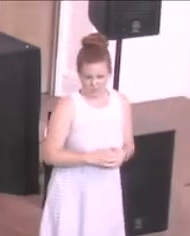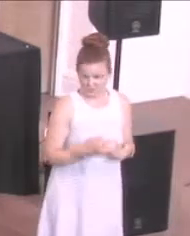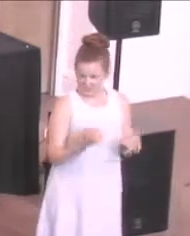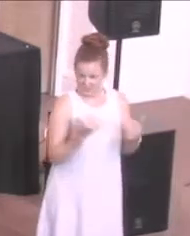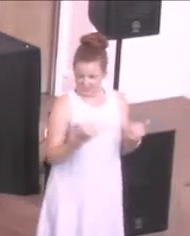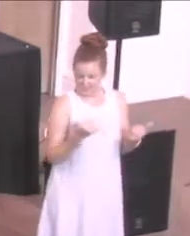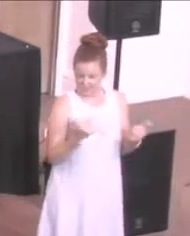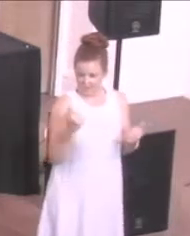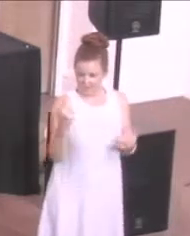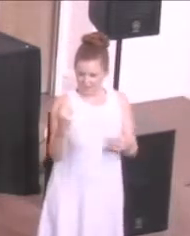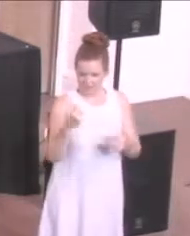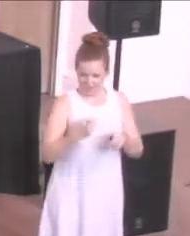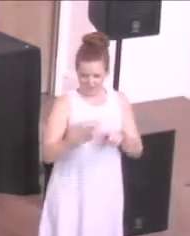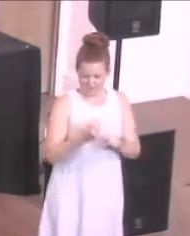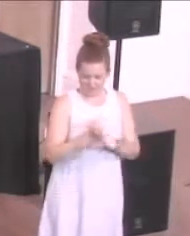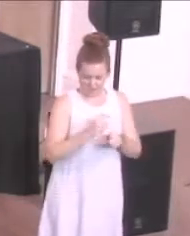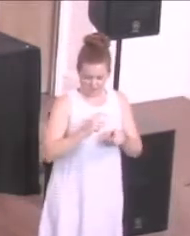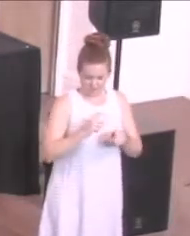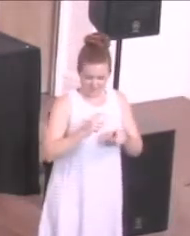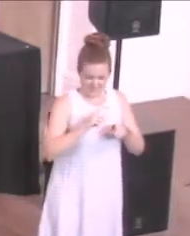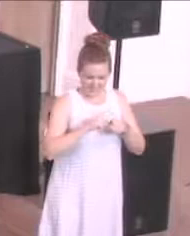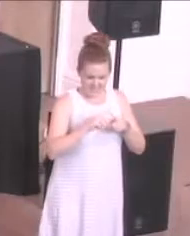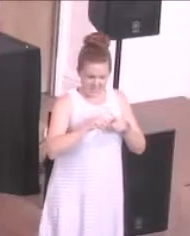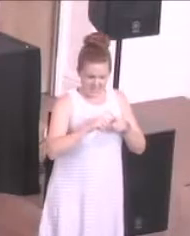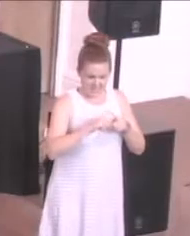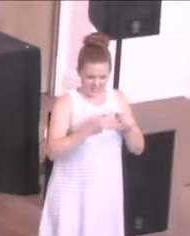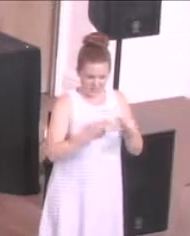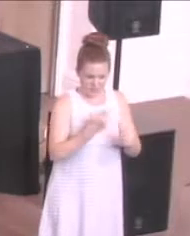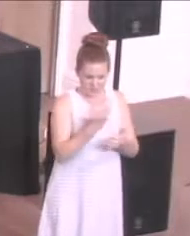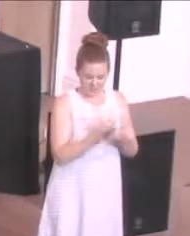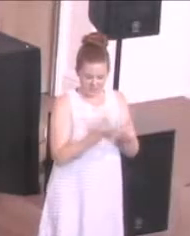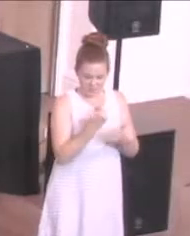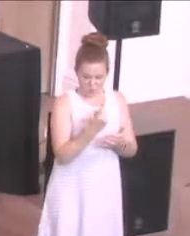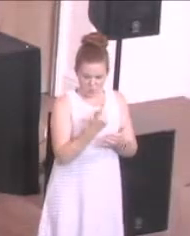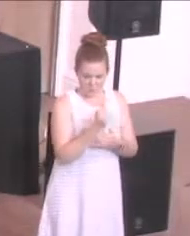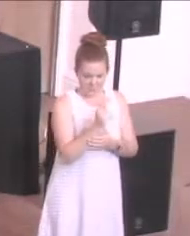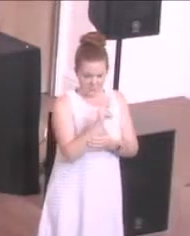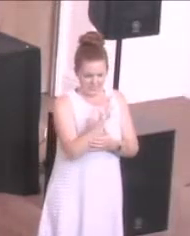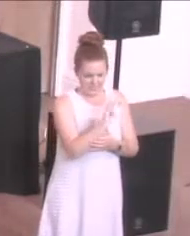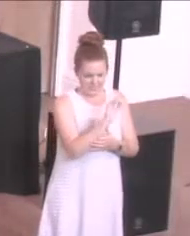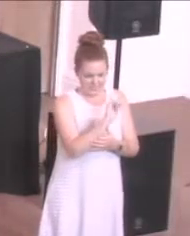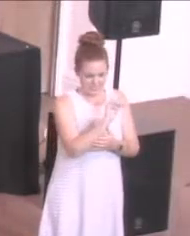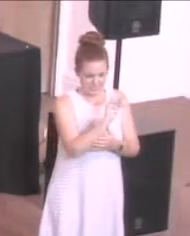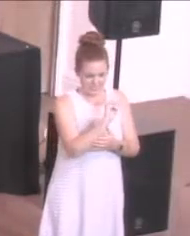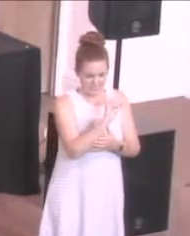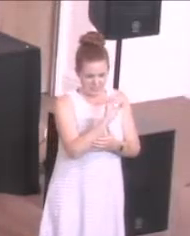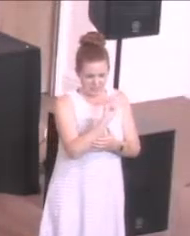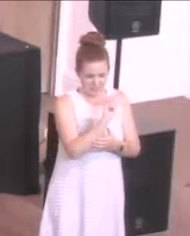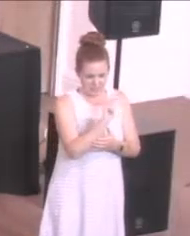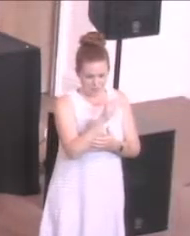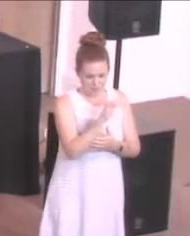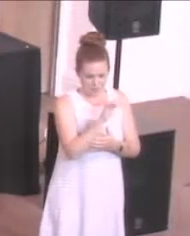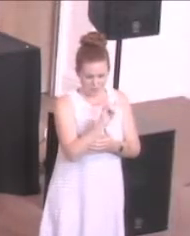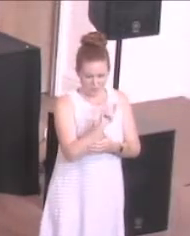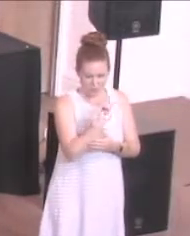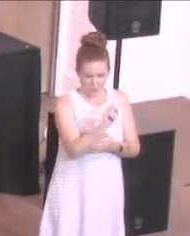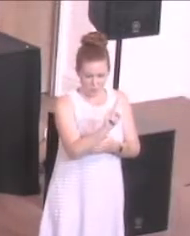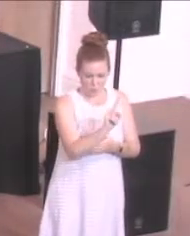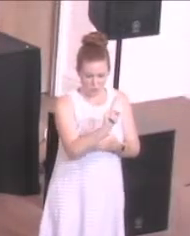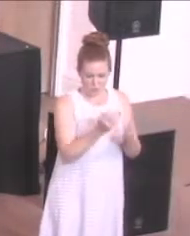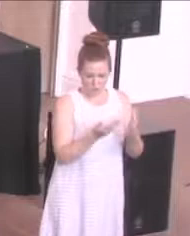the texts I got, 2 Timothy 4, it was 1 through 4, but the thing that, as I continued reading on, the thing that rocked me